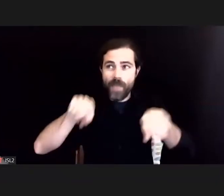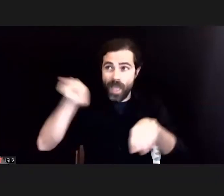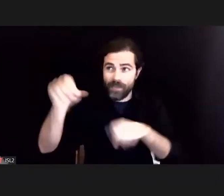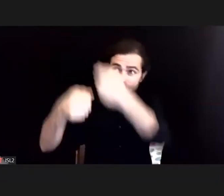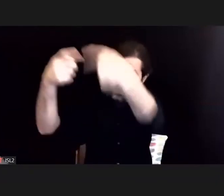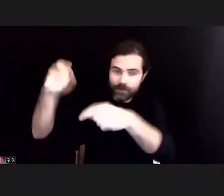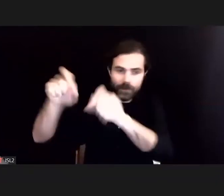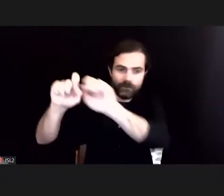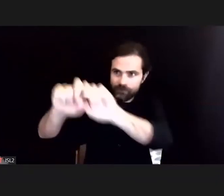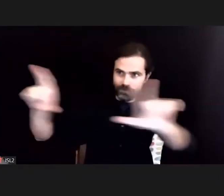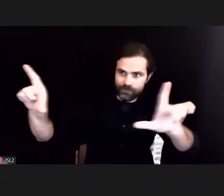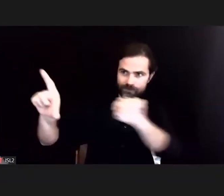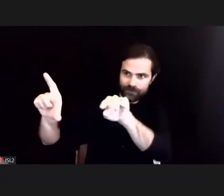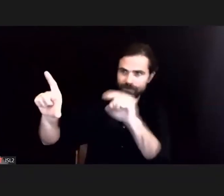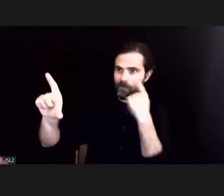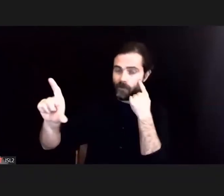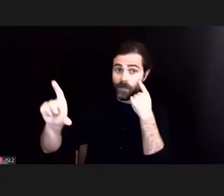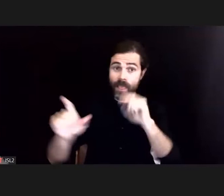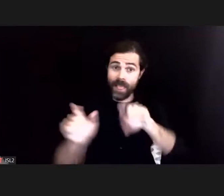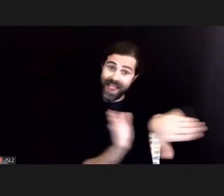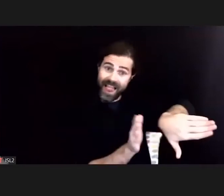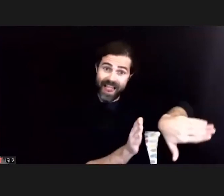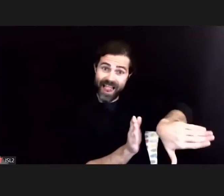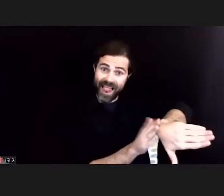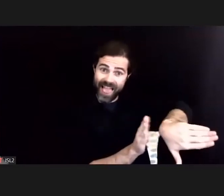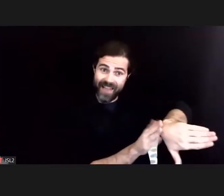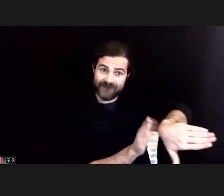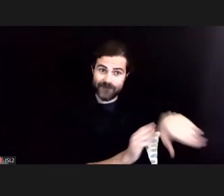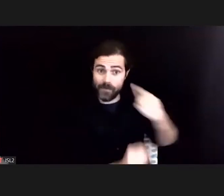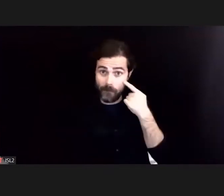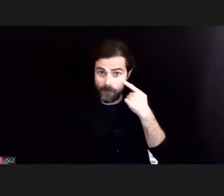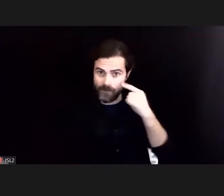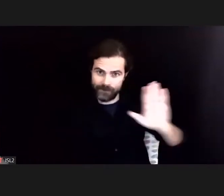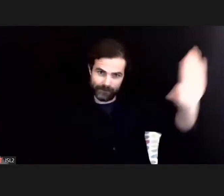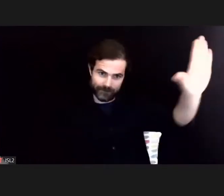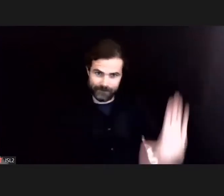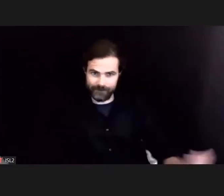the left part of this map.